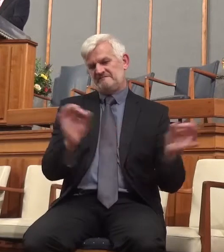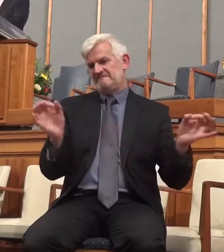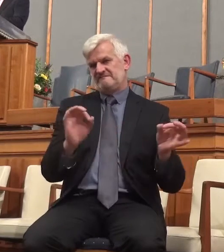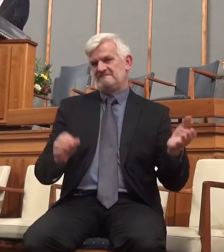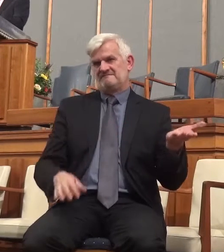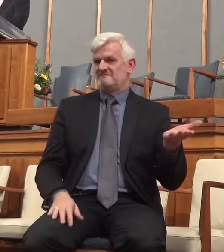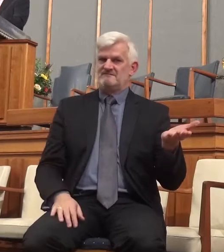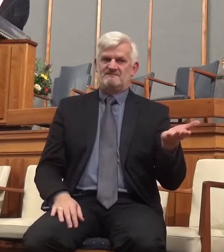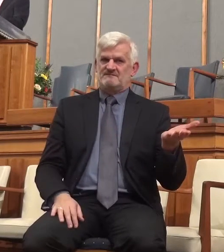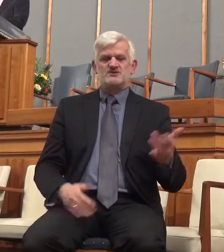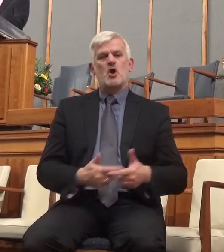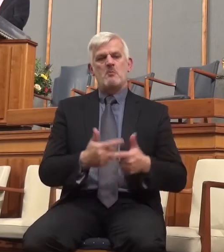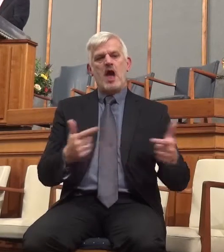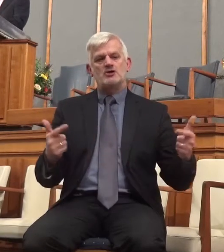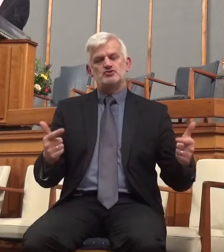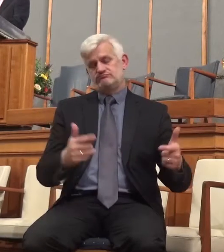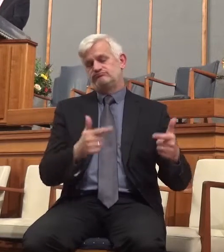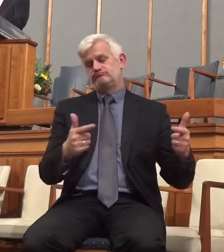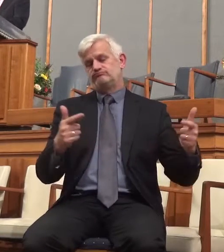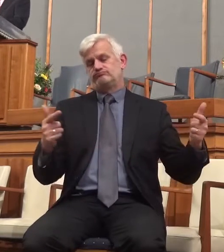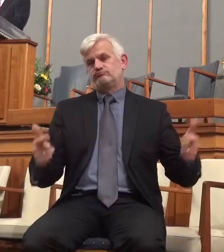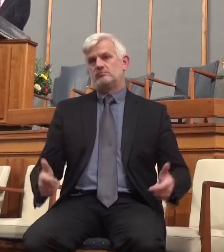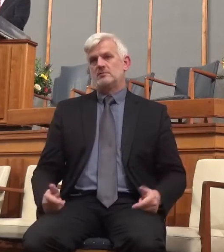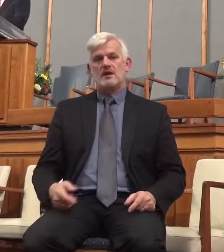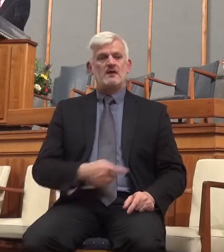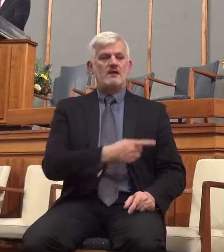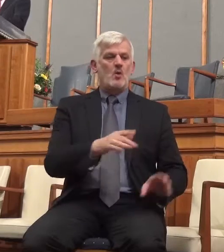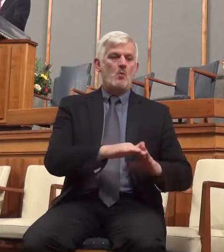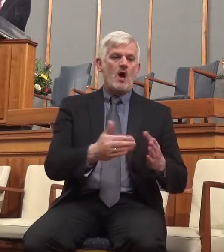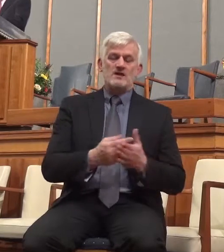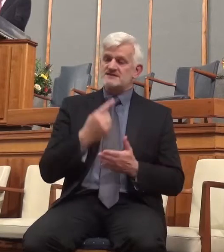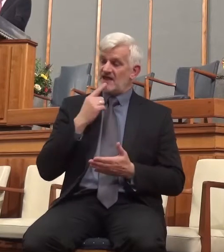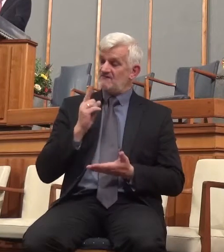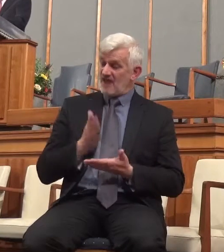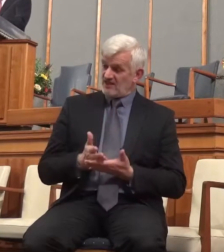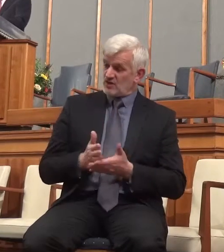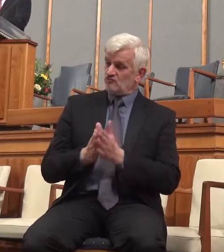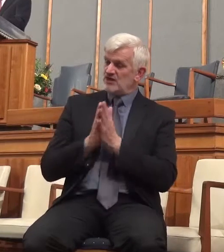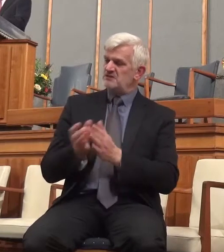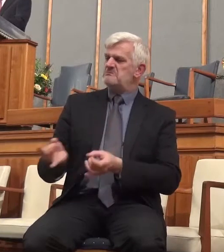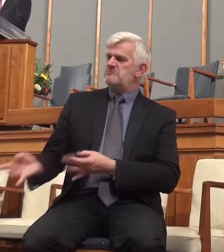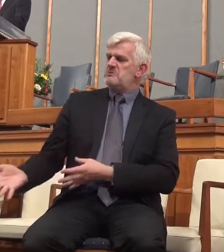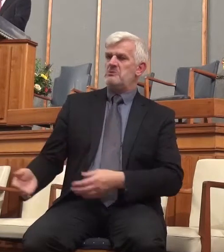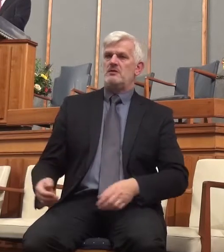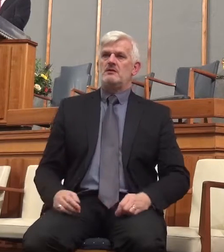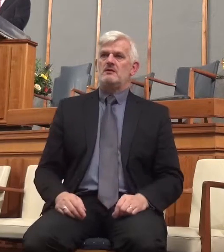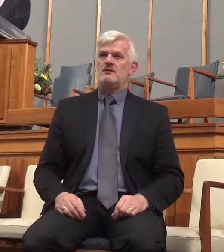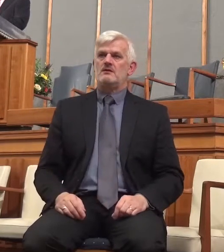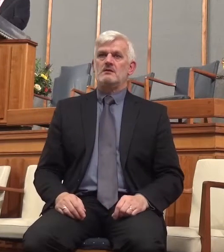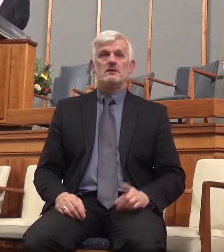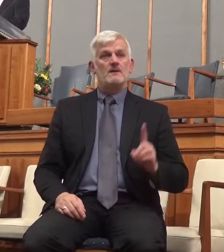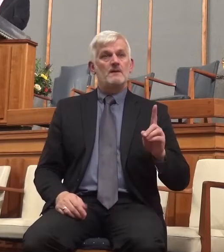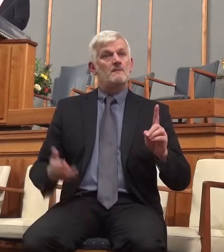just setting to one side all things of faith and religion. Has it always been like that? And perhaps there'll